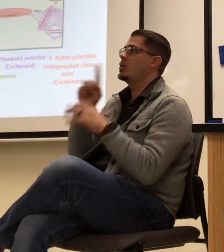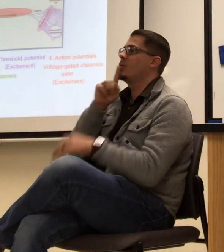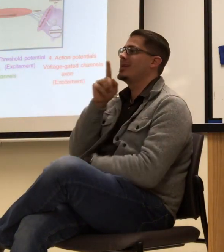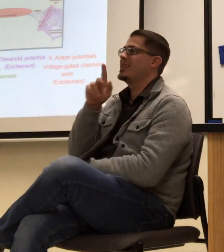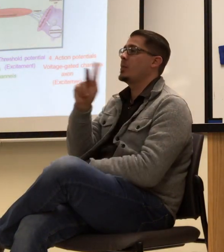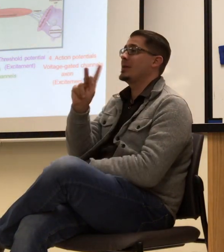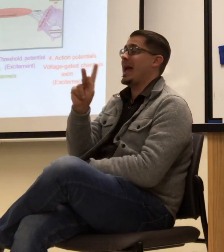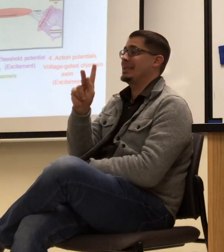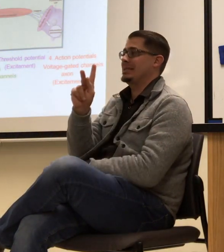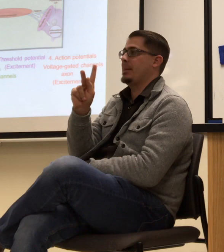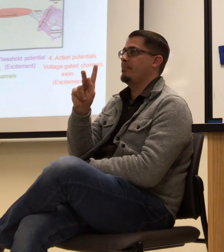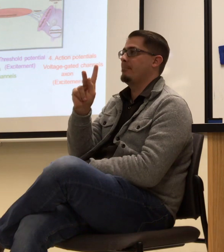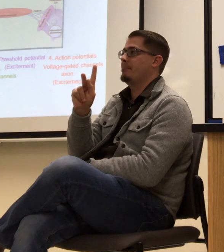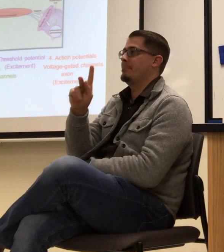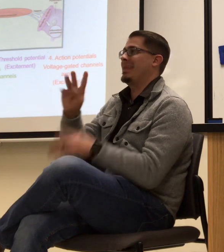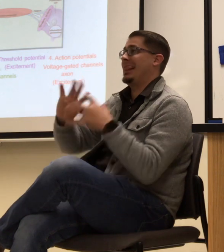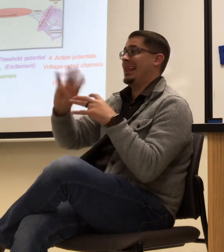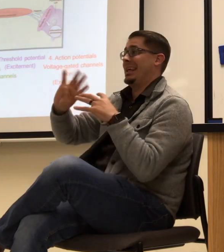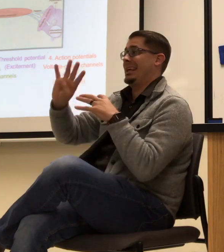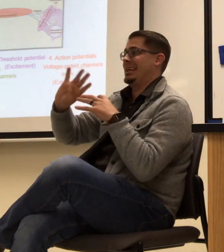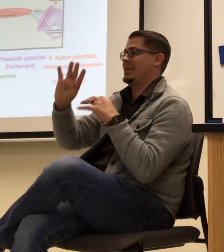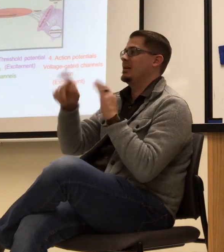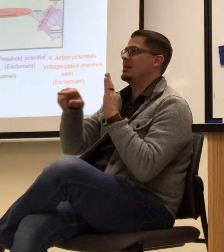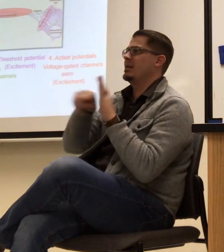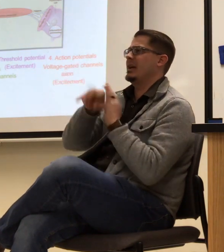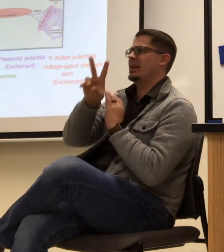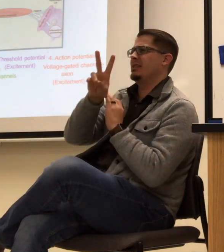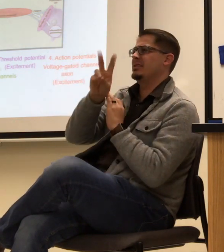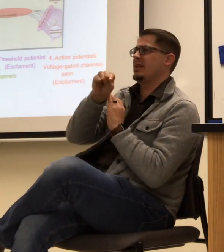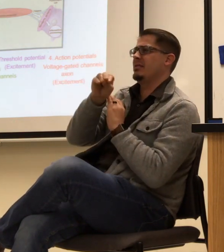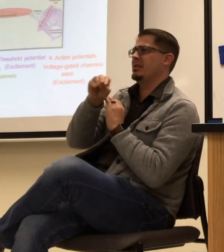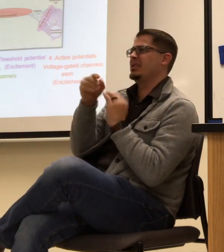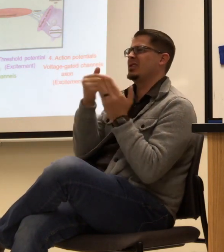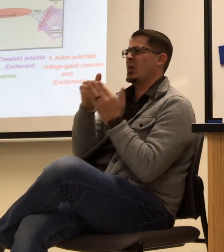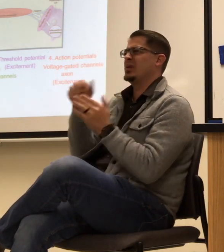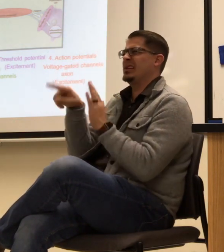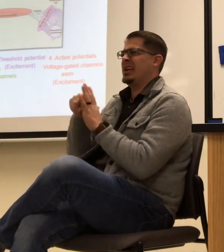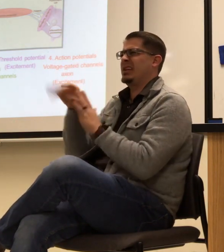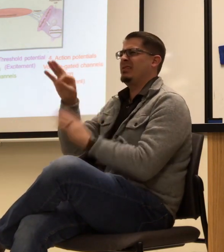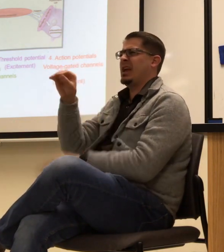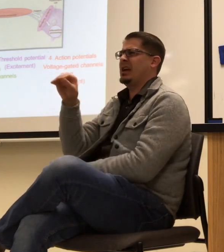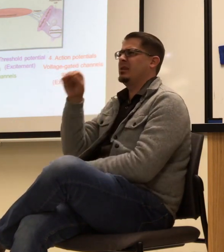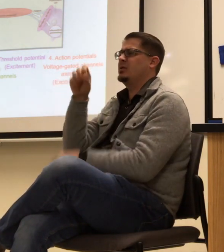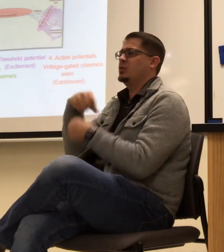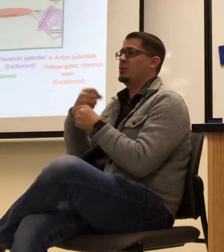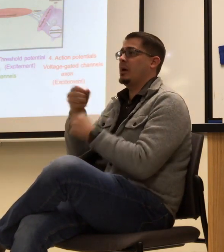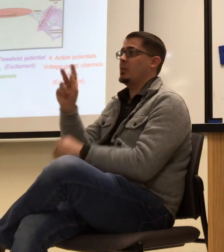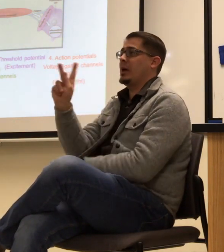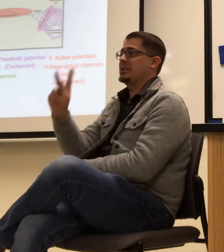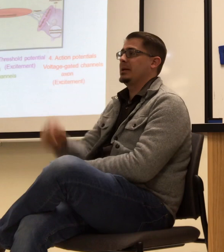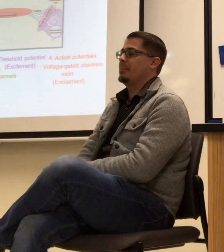potassium leak channels. Negative 70 is close to negative 90, the equilibrium potential for potassium.